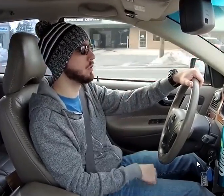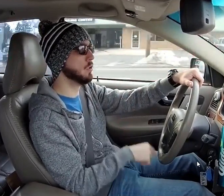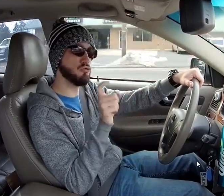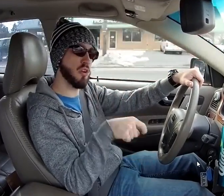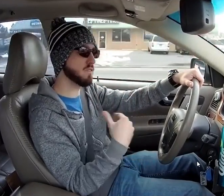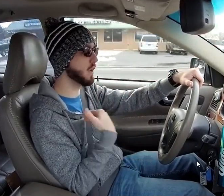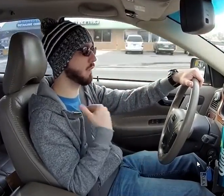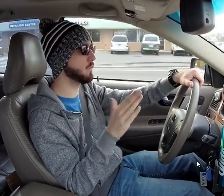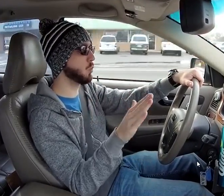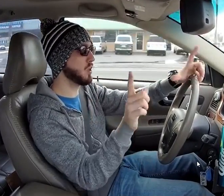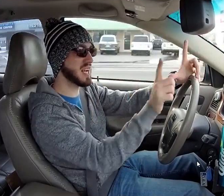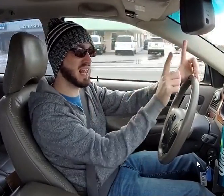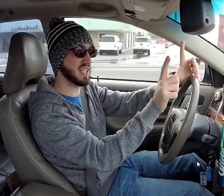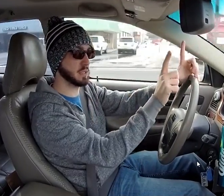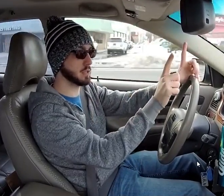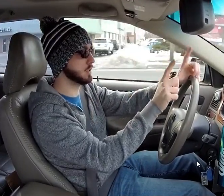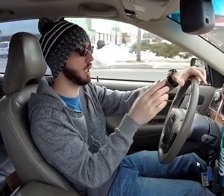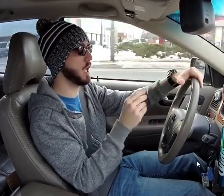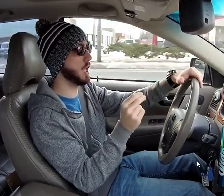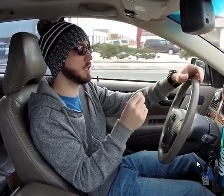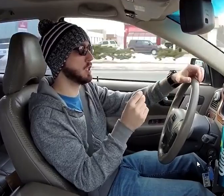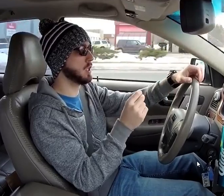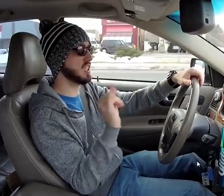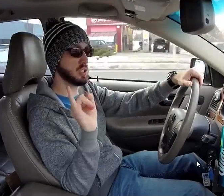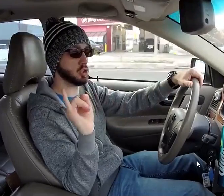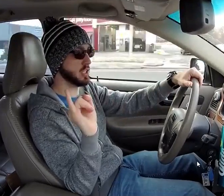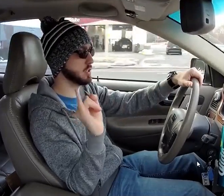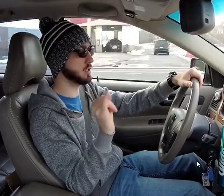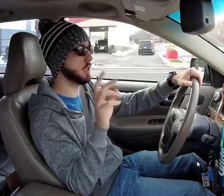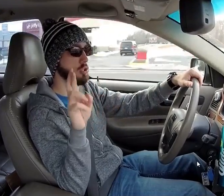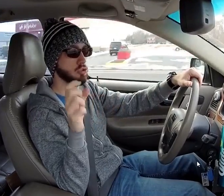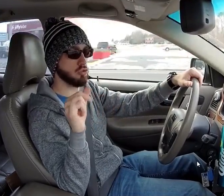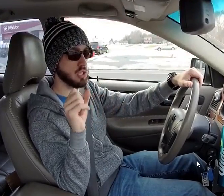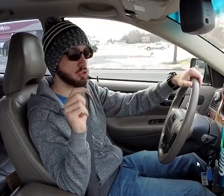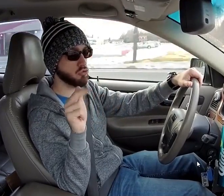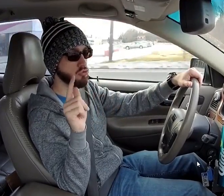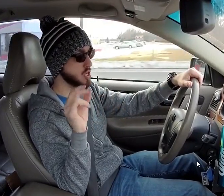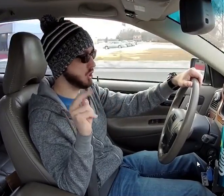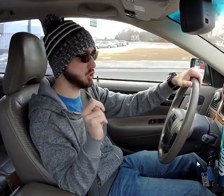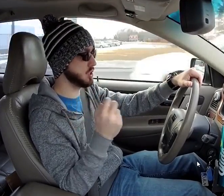a cop? You have to have your license and your insurance, your